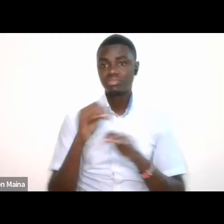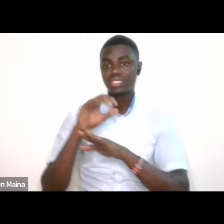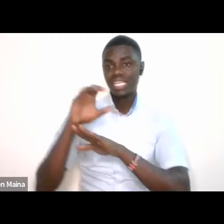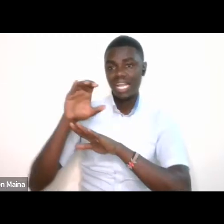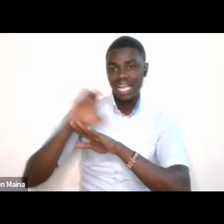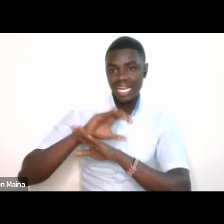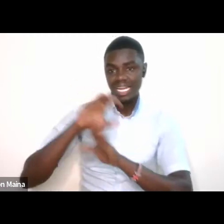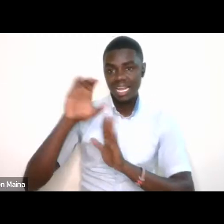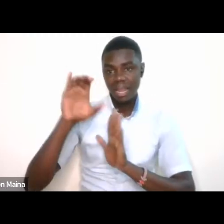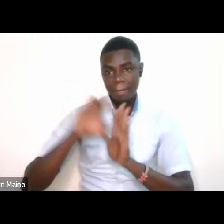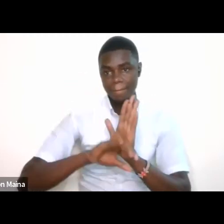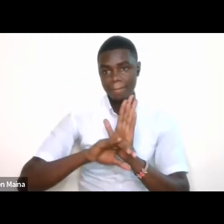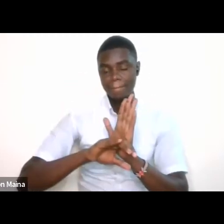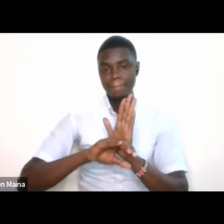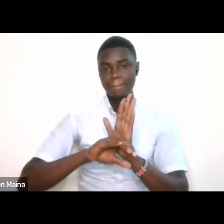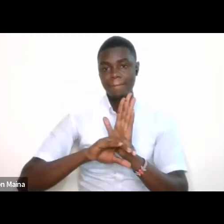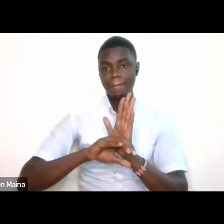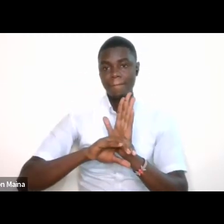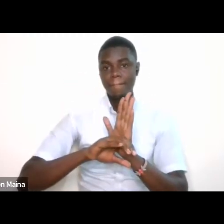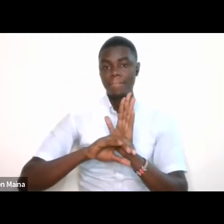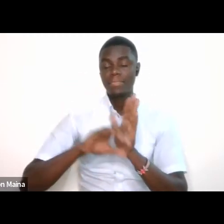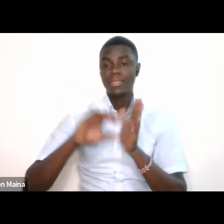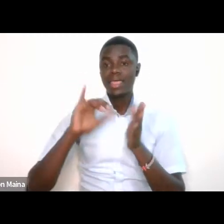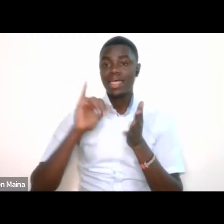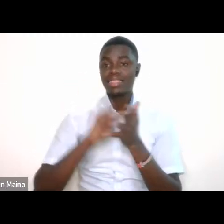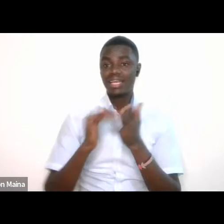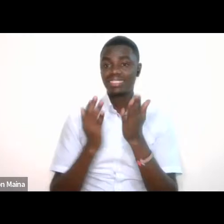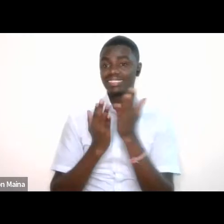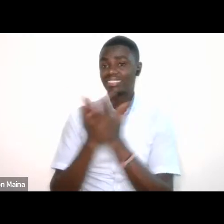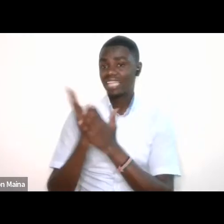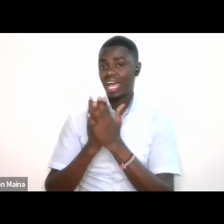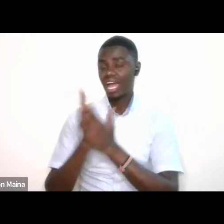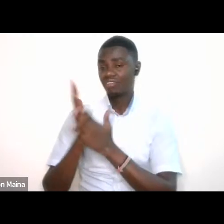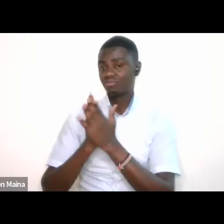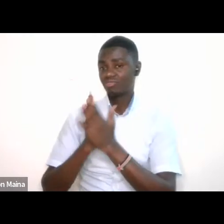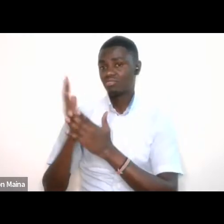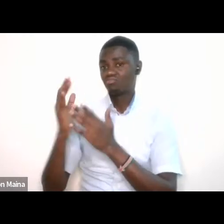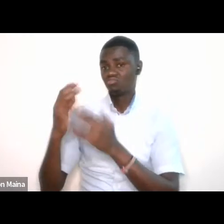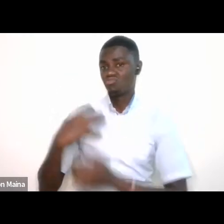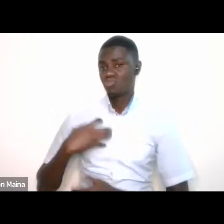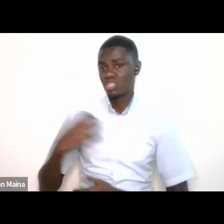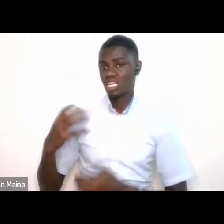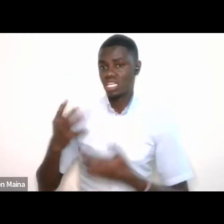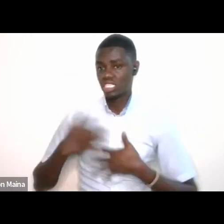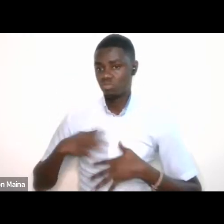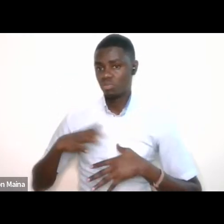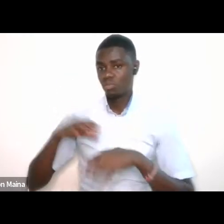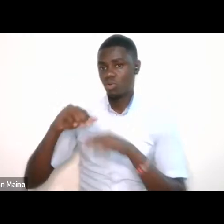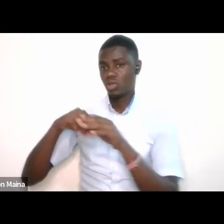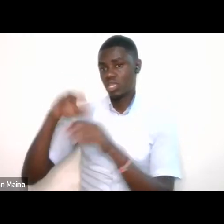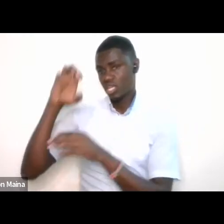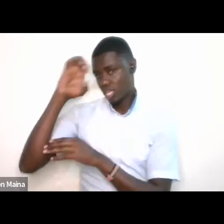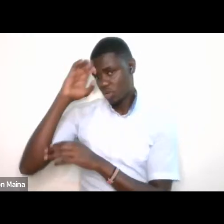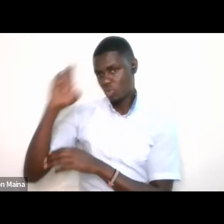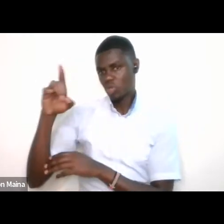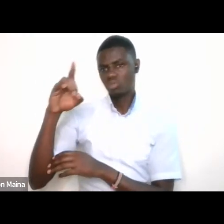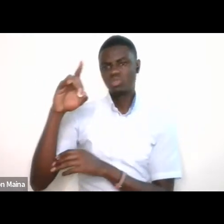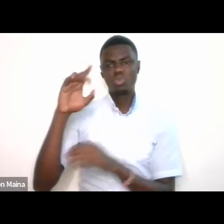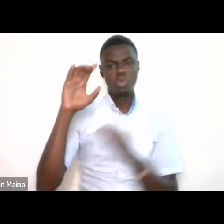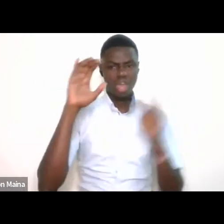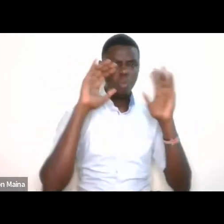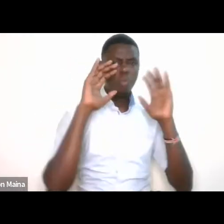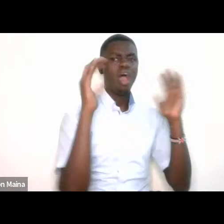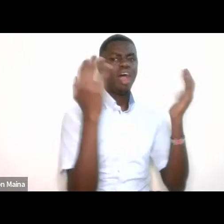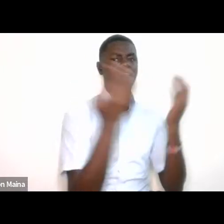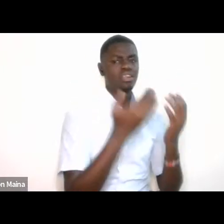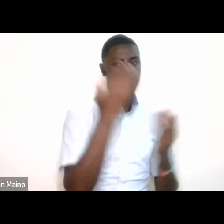that serves the elite in education. It is known across the world